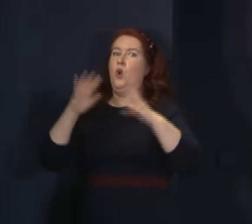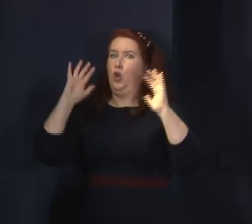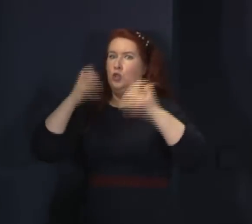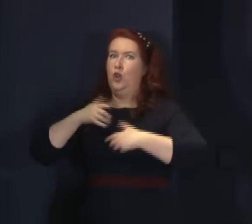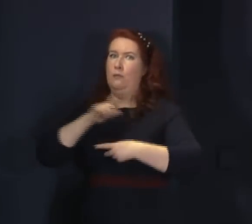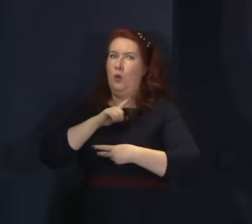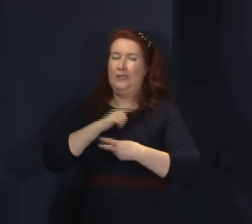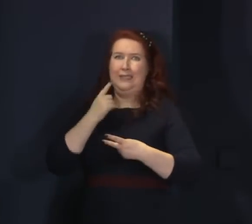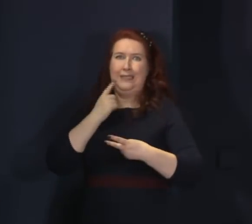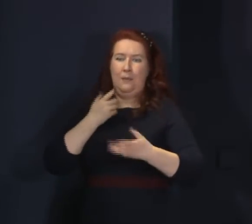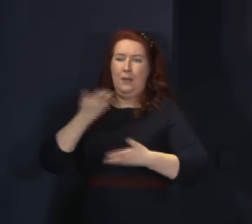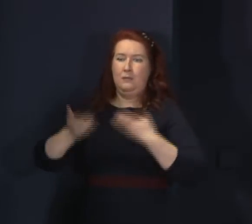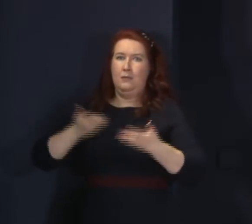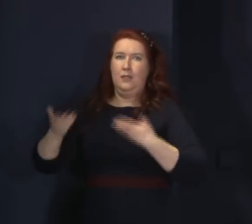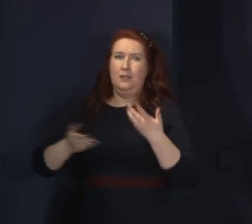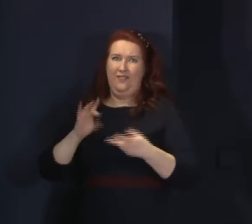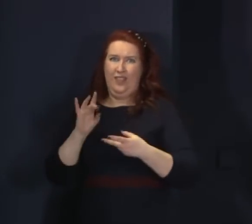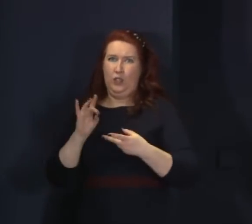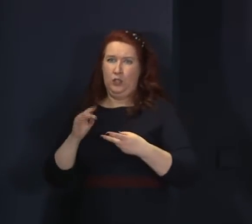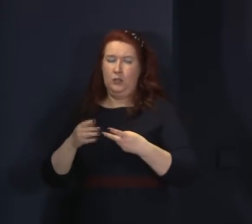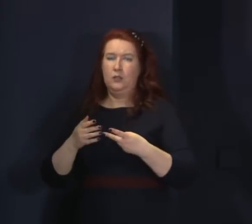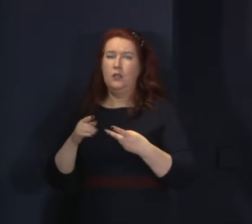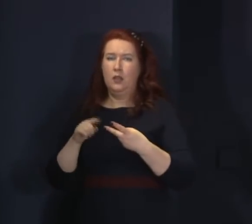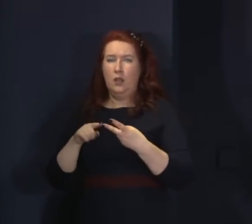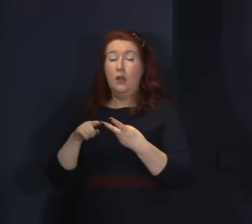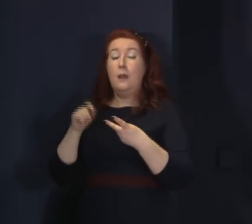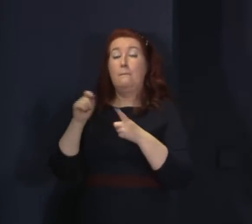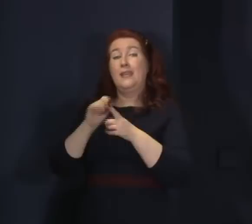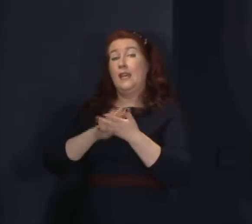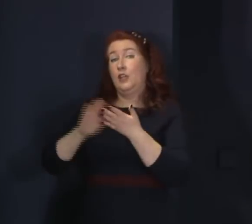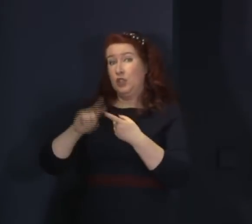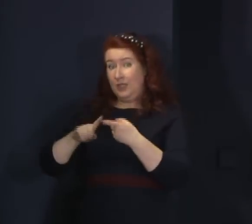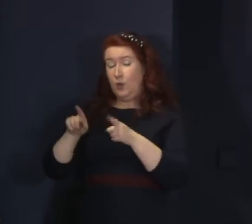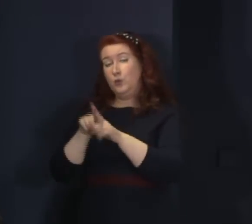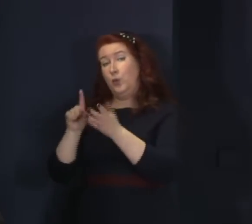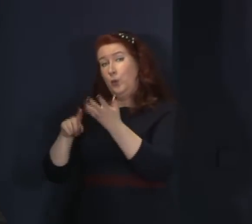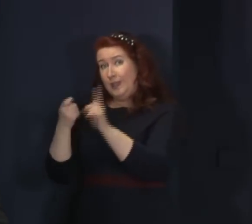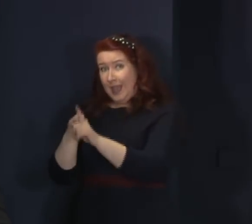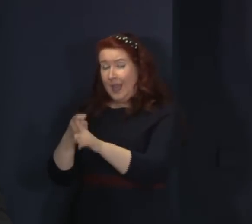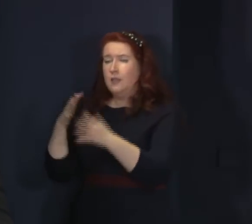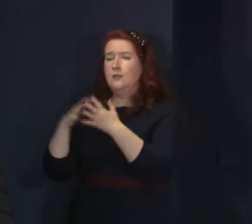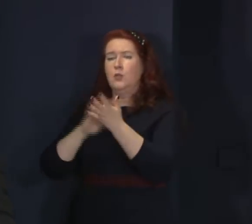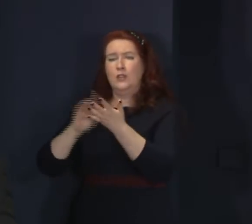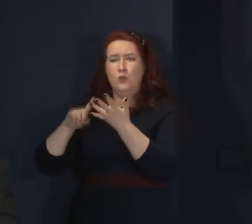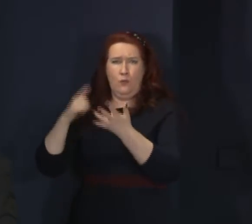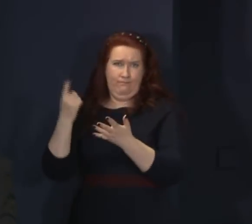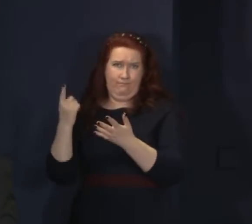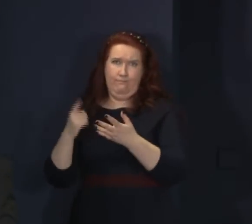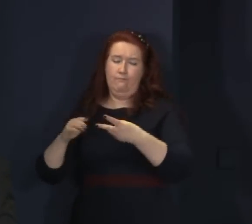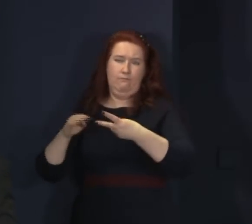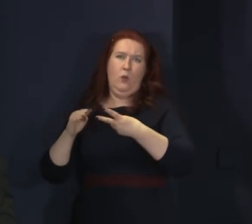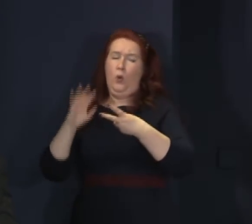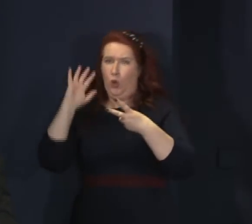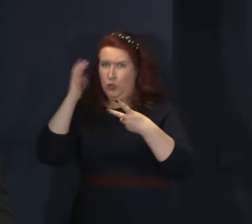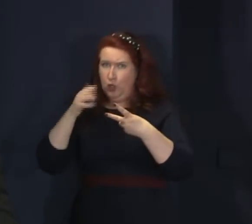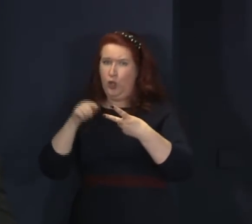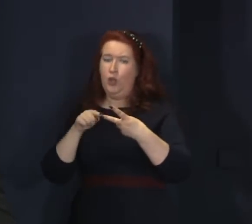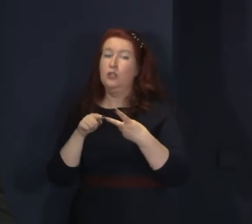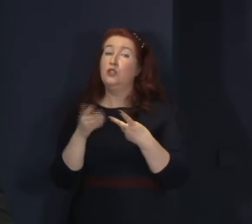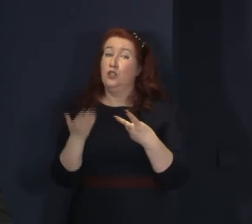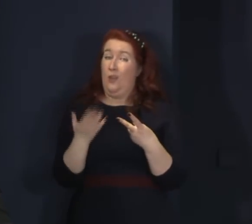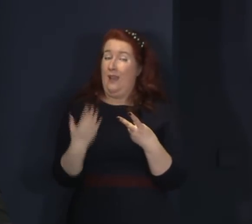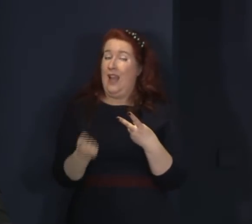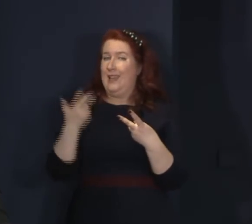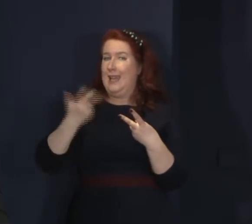concern both by PHE in the UK, but also the WHO yesterday as well. At the moment, we've got